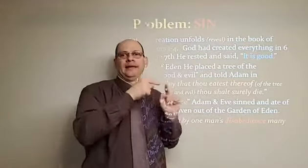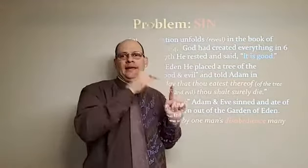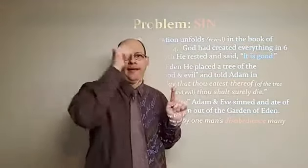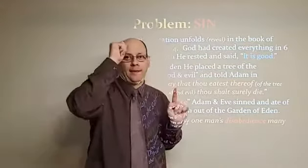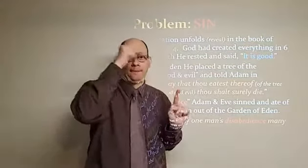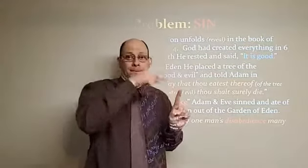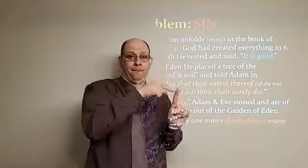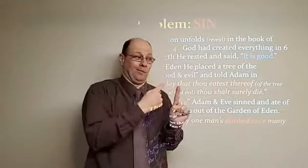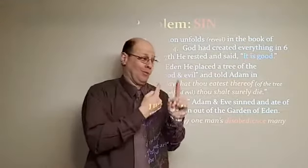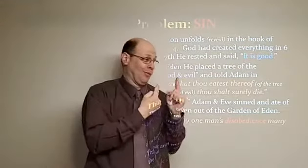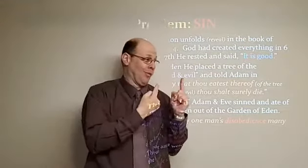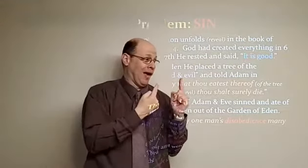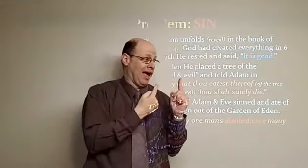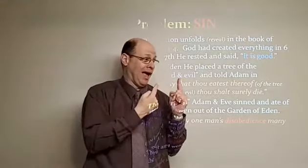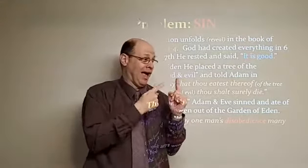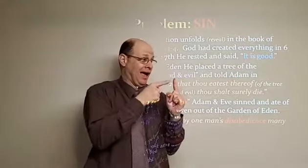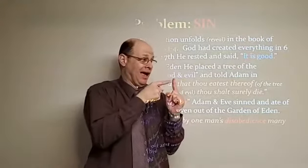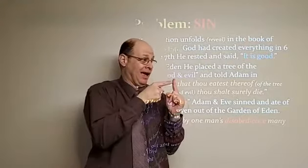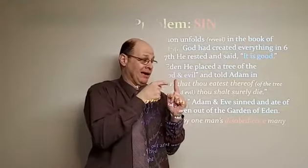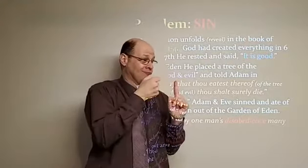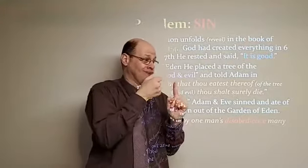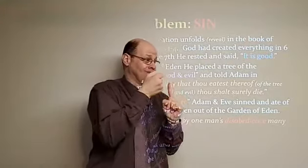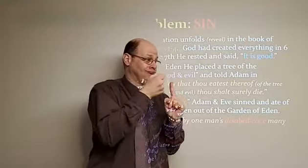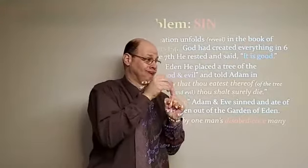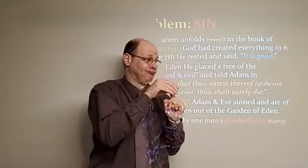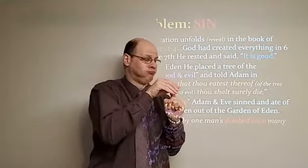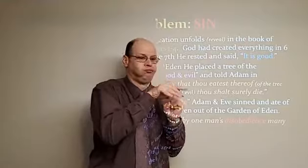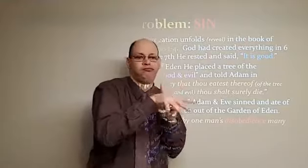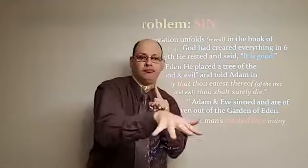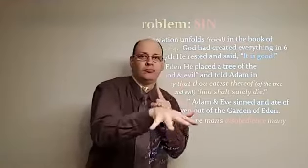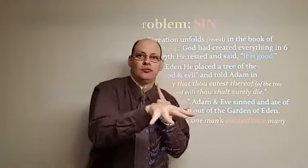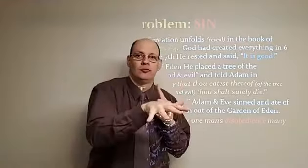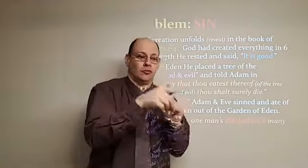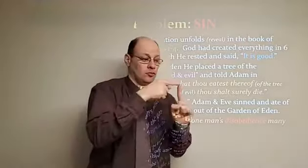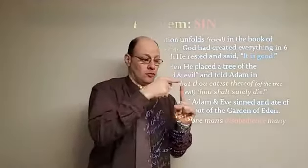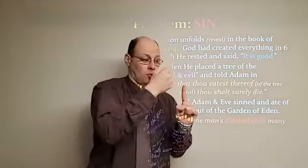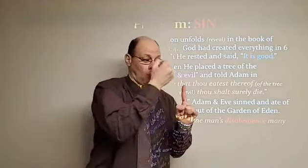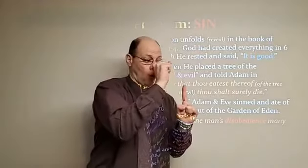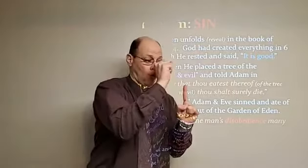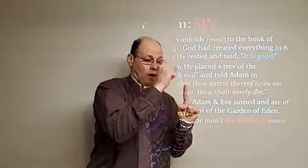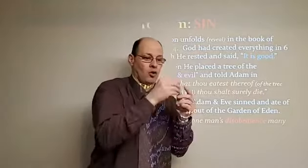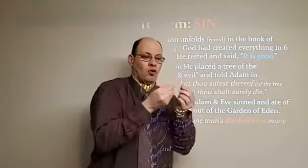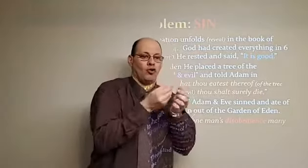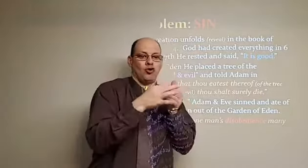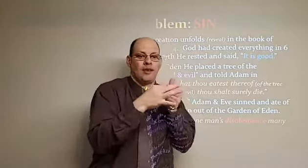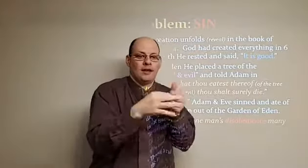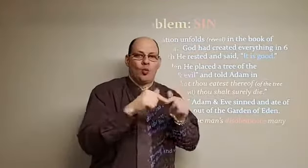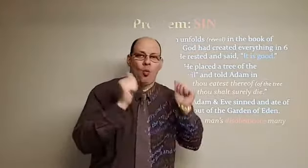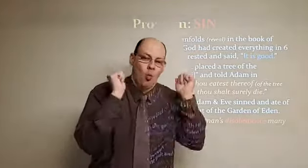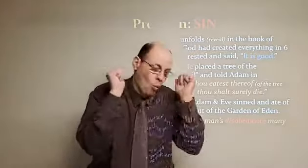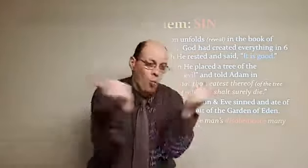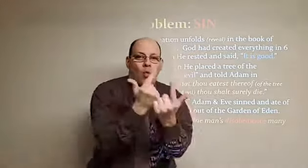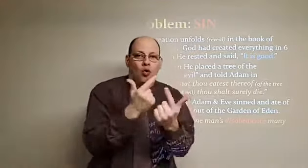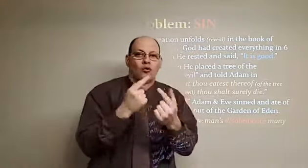and it goes back to the beginning of time where there was Adam and he was disobedient and that carried through all the